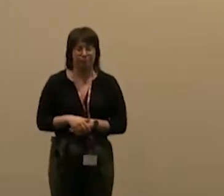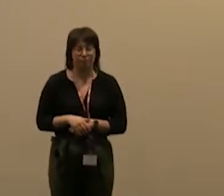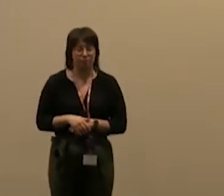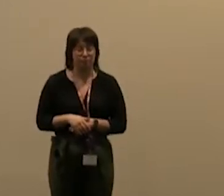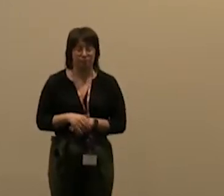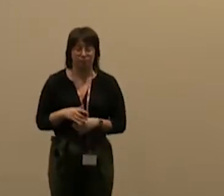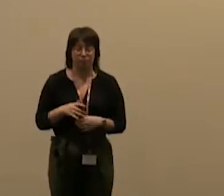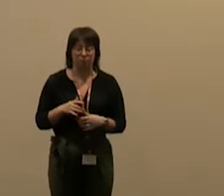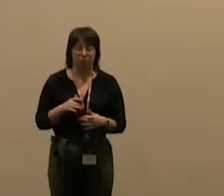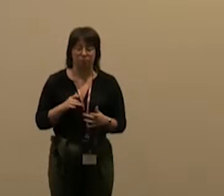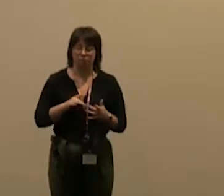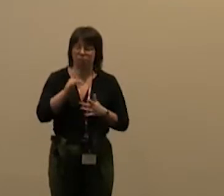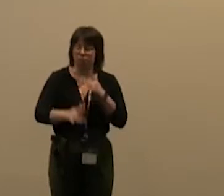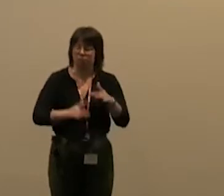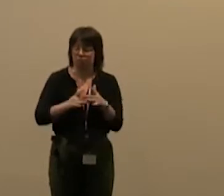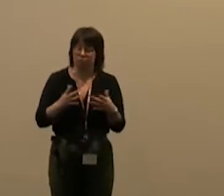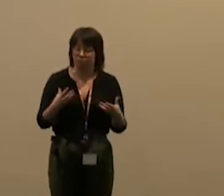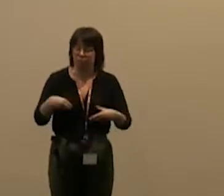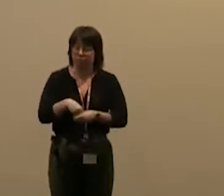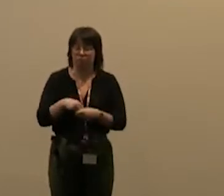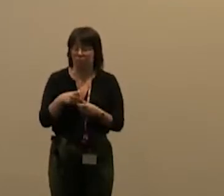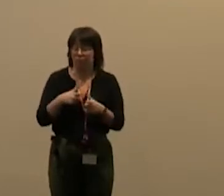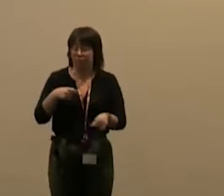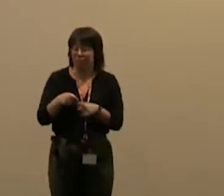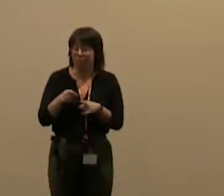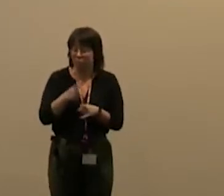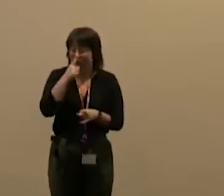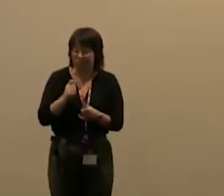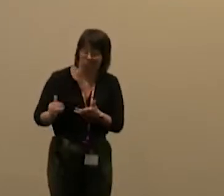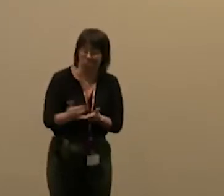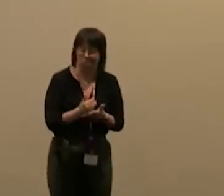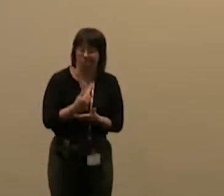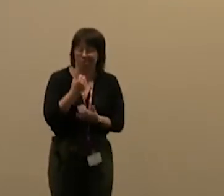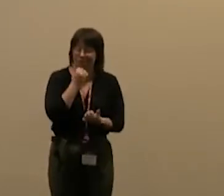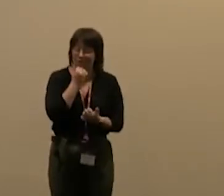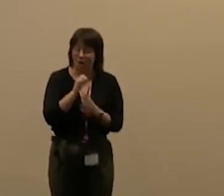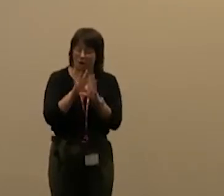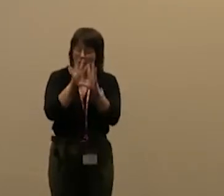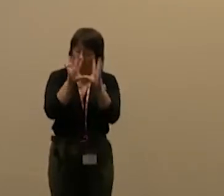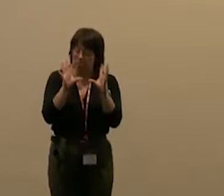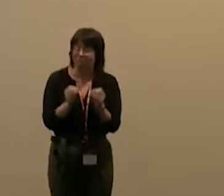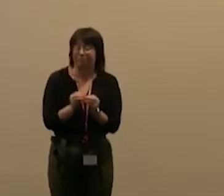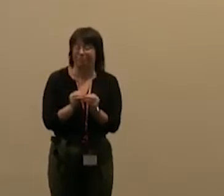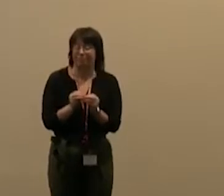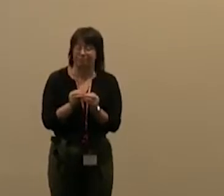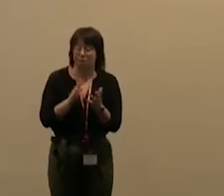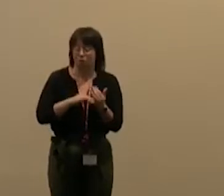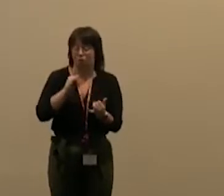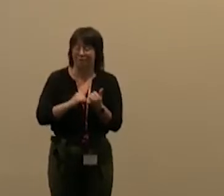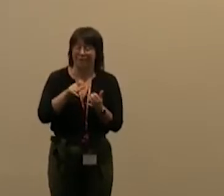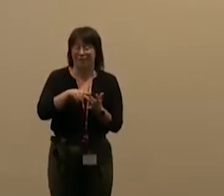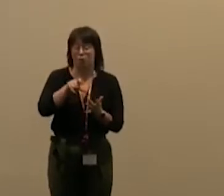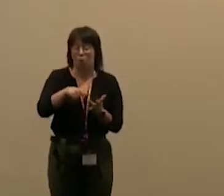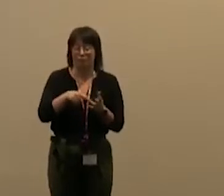webhooks and connectors and integrations with the Microsoft Graph so that we can consume data from the overall Microsoft ecosystem.